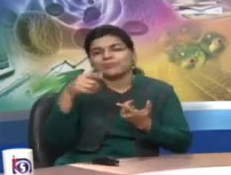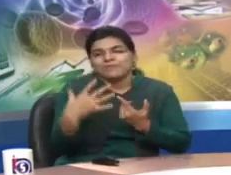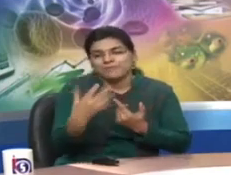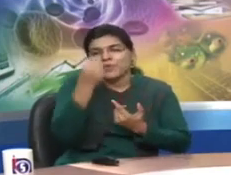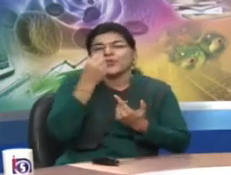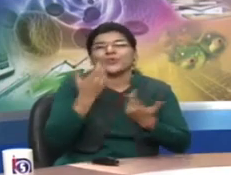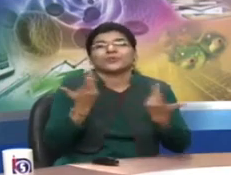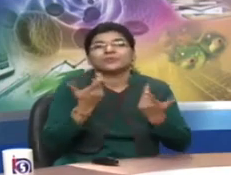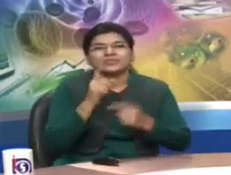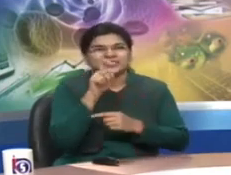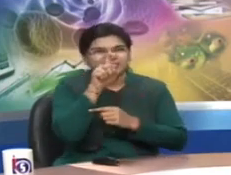Some pests